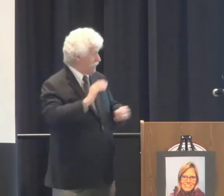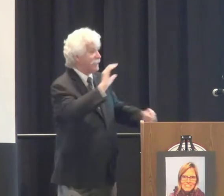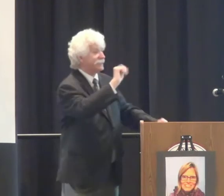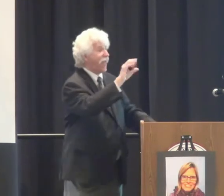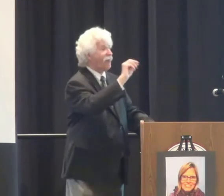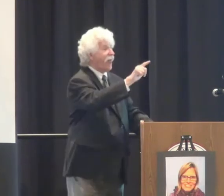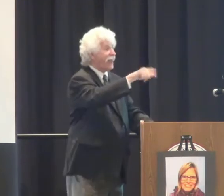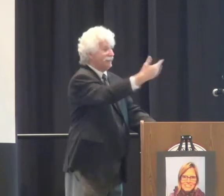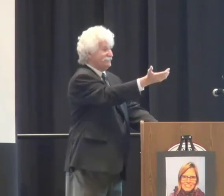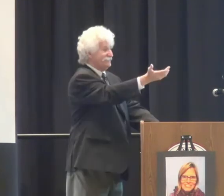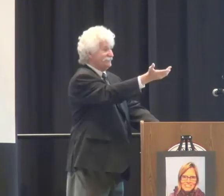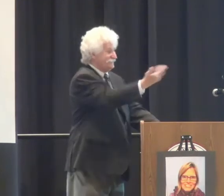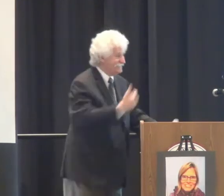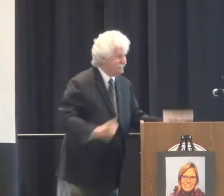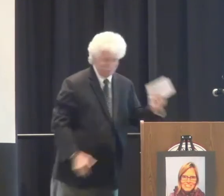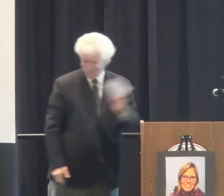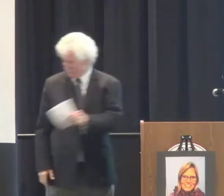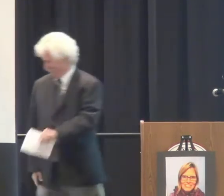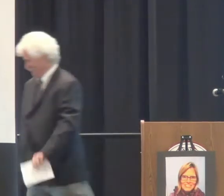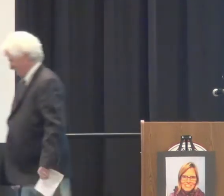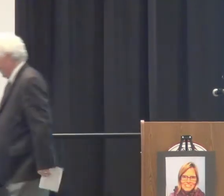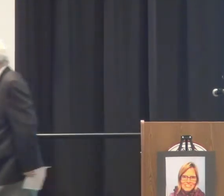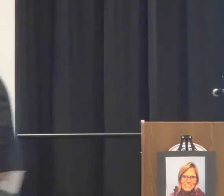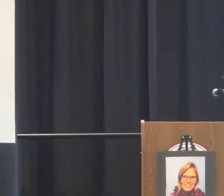hope you enjoy listening to the words of Carol. Welcome.